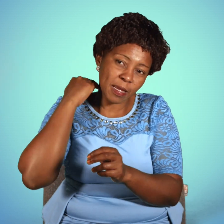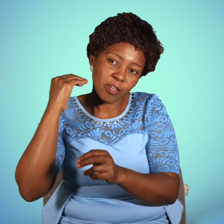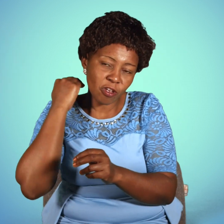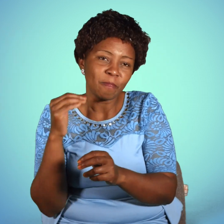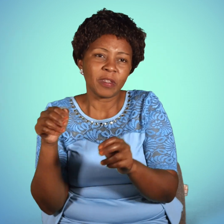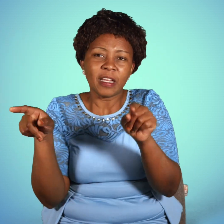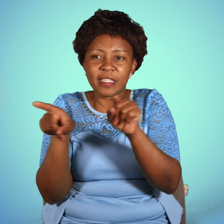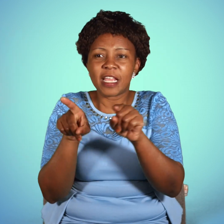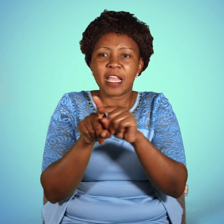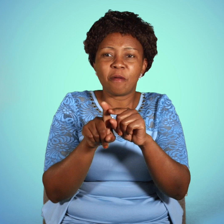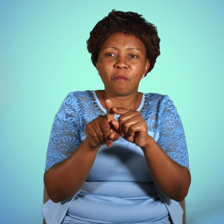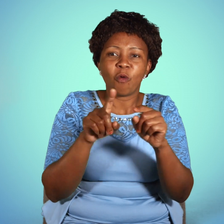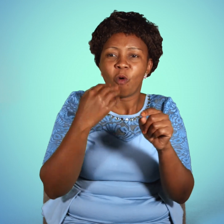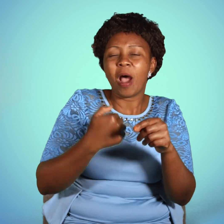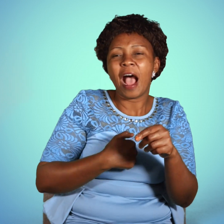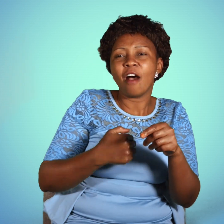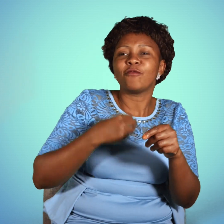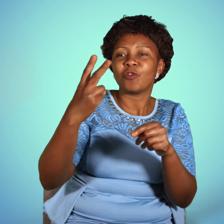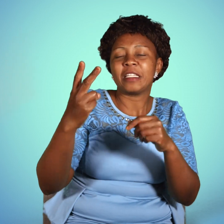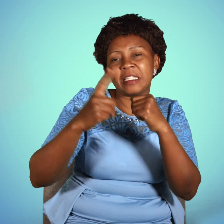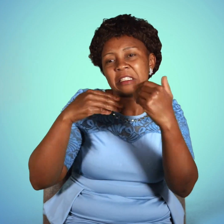is 26 to 32 days long.